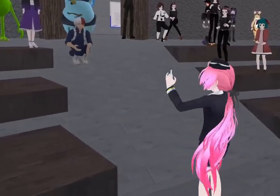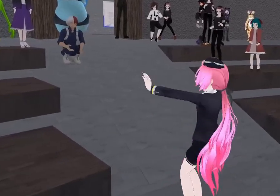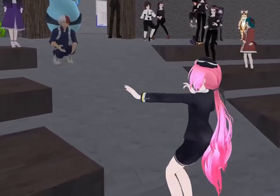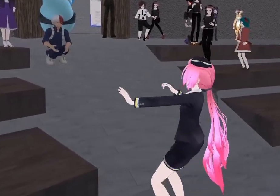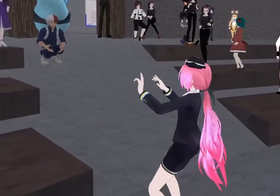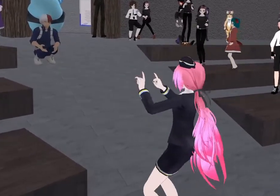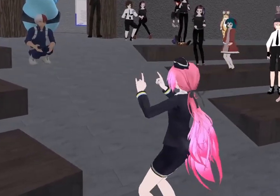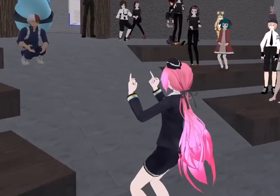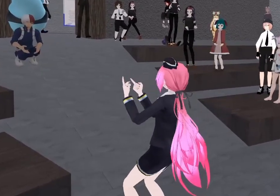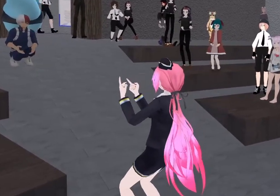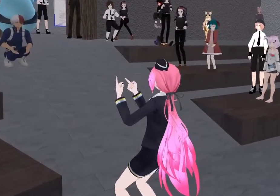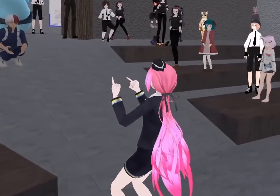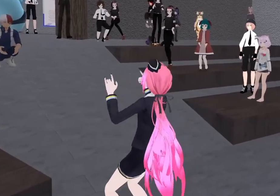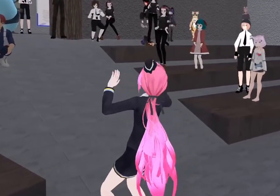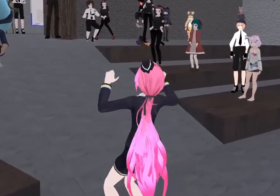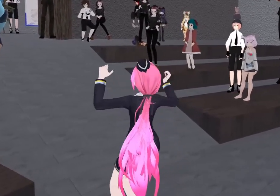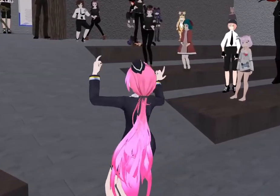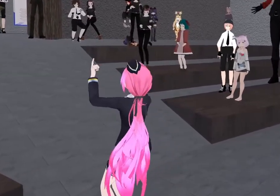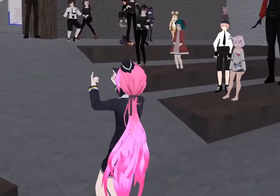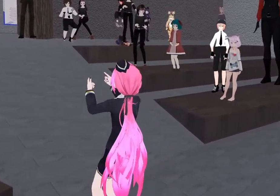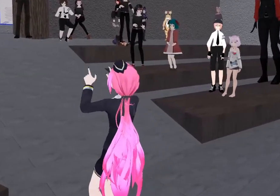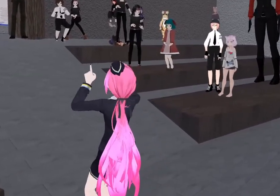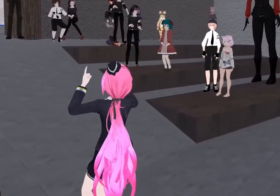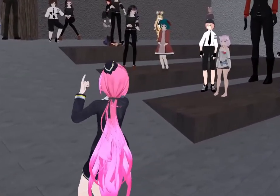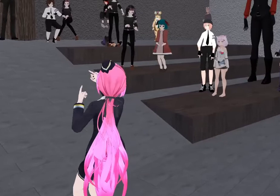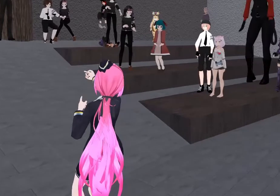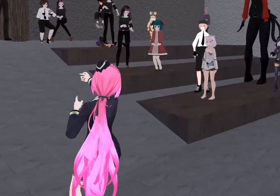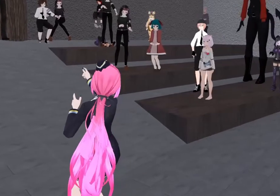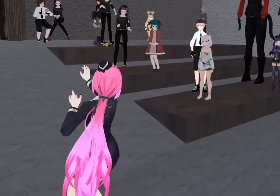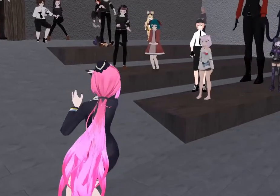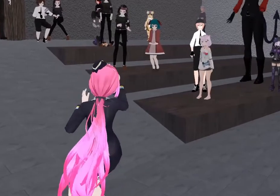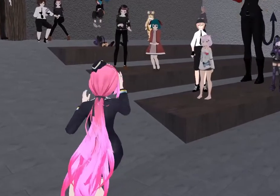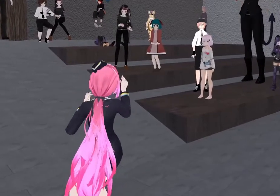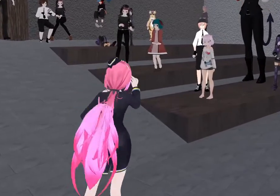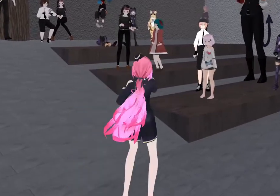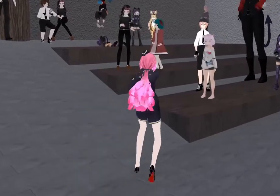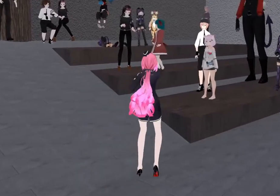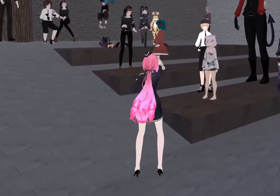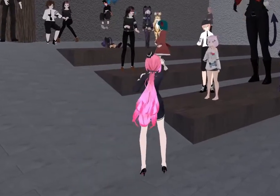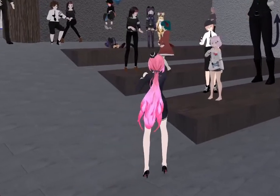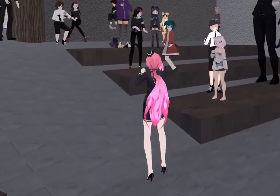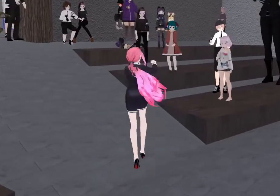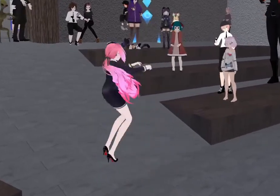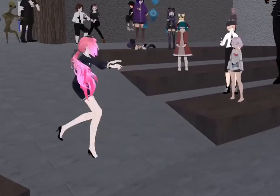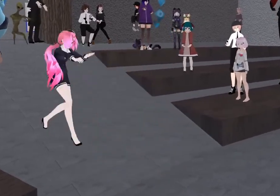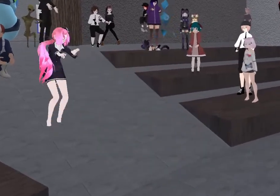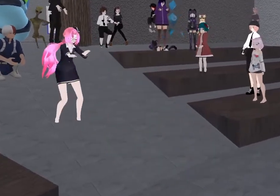get a photo of everyone in this group, and we're going to take one big photo, all of us together. Does that sound good? So let's start with this group. I'll have you guys